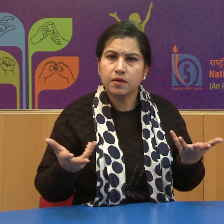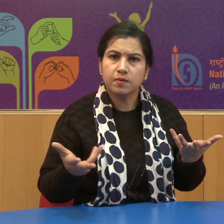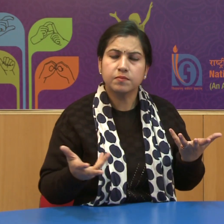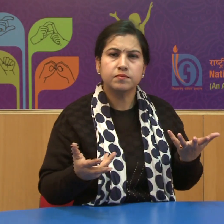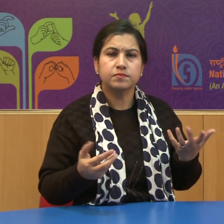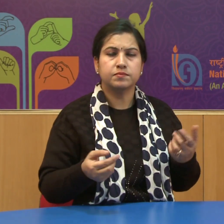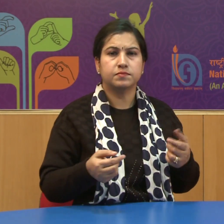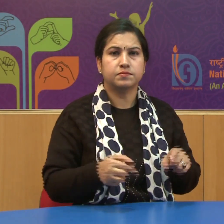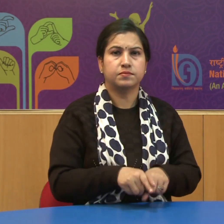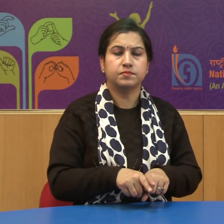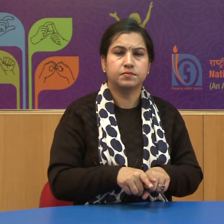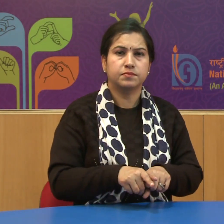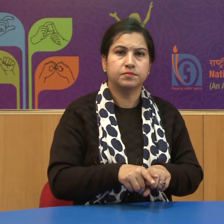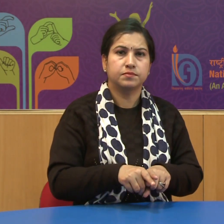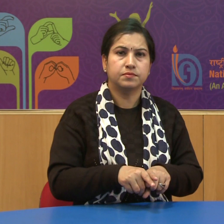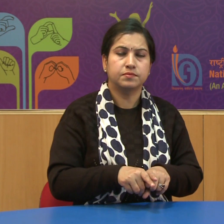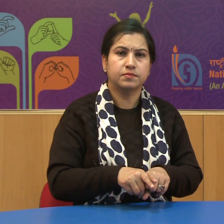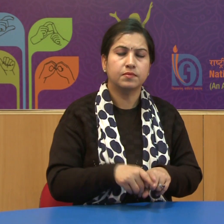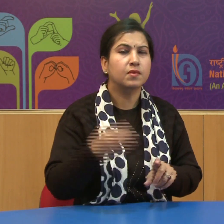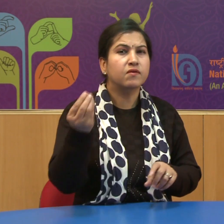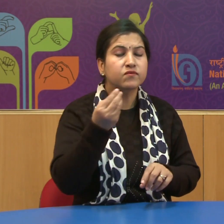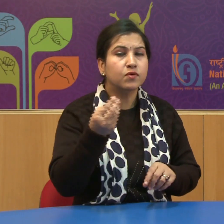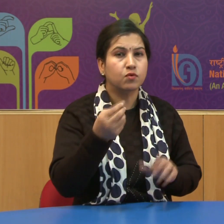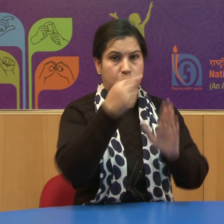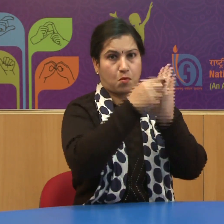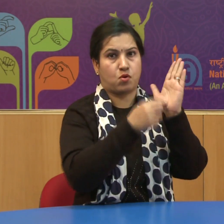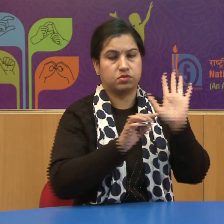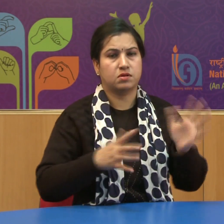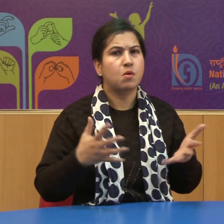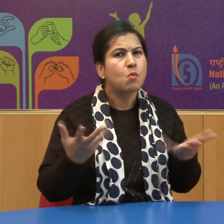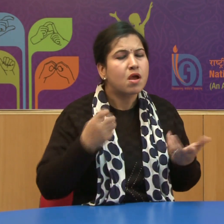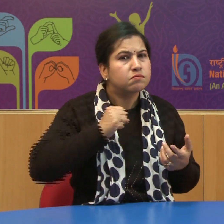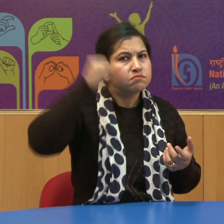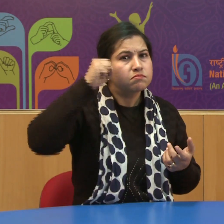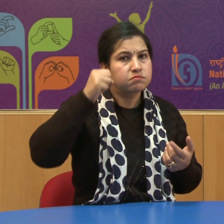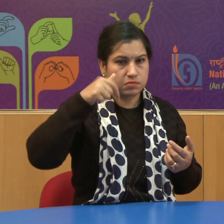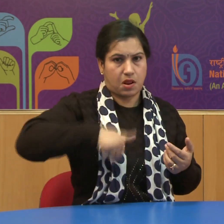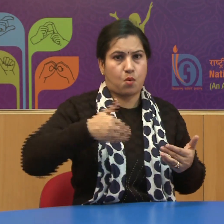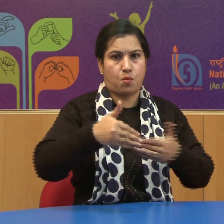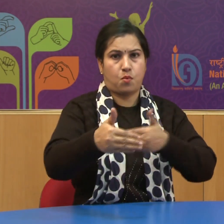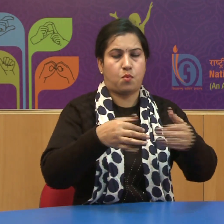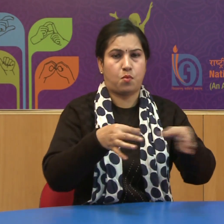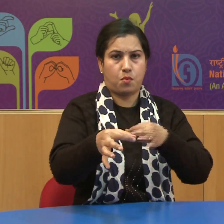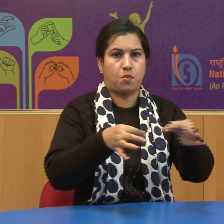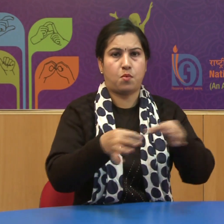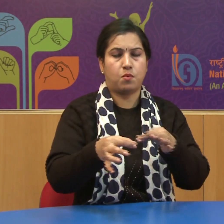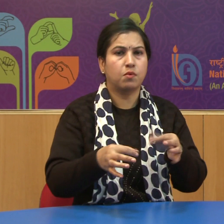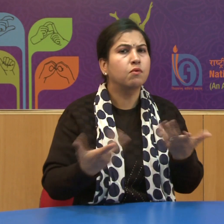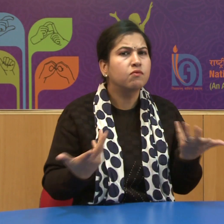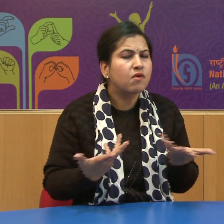the few reasons. Now we are going to discuss those reasons.